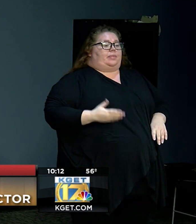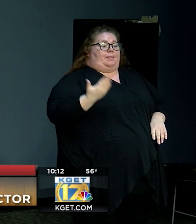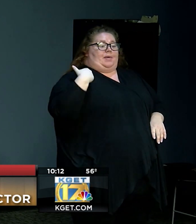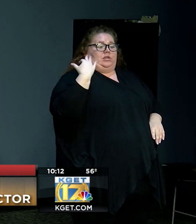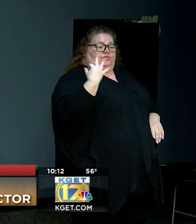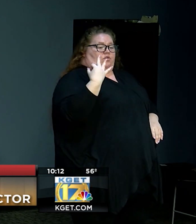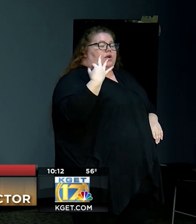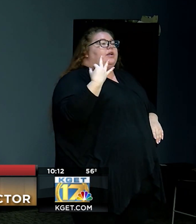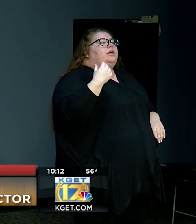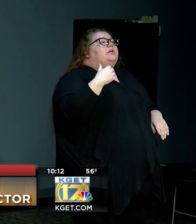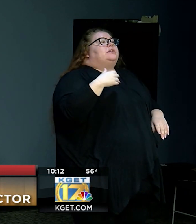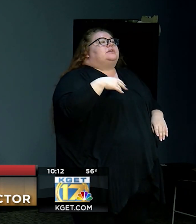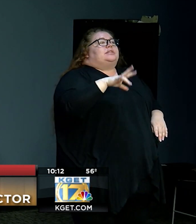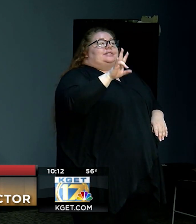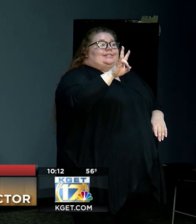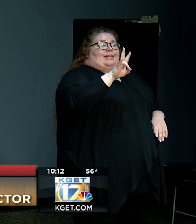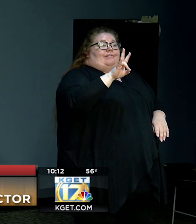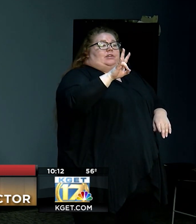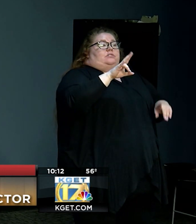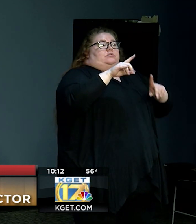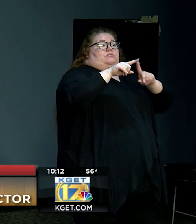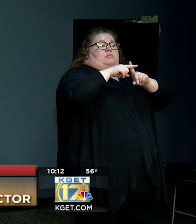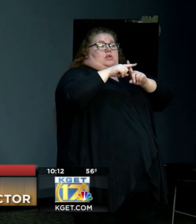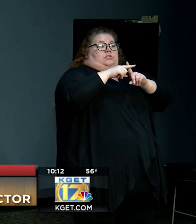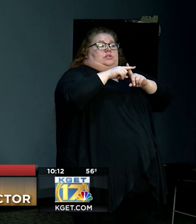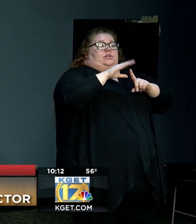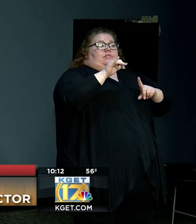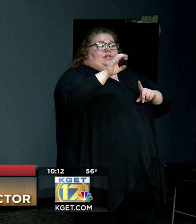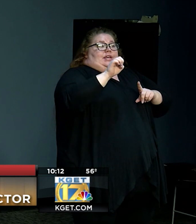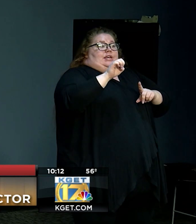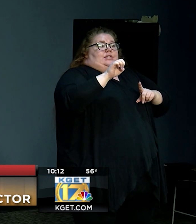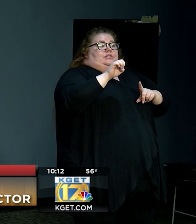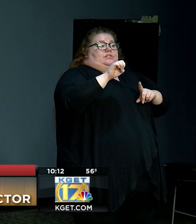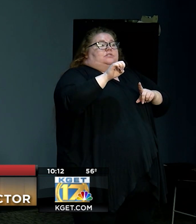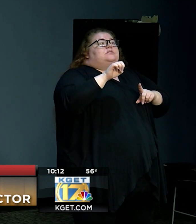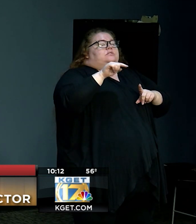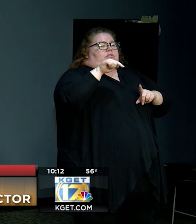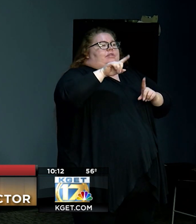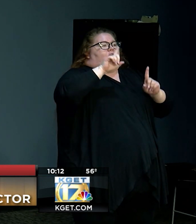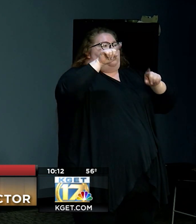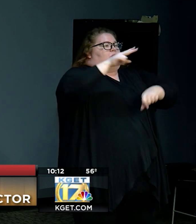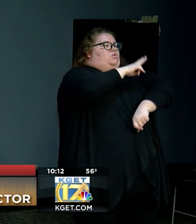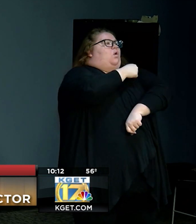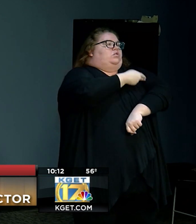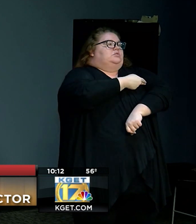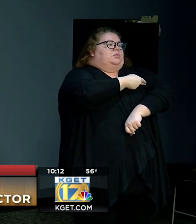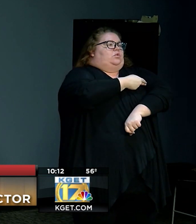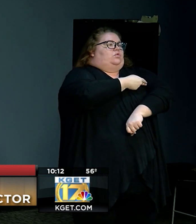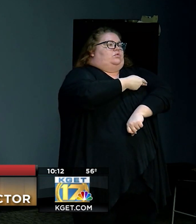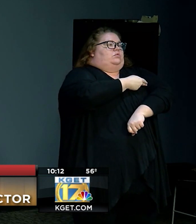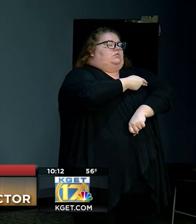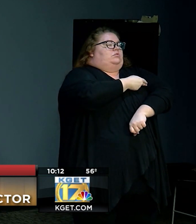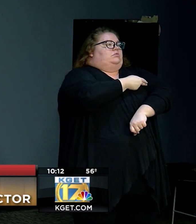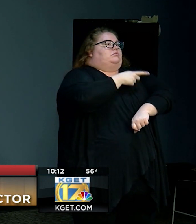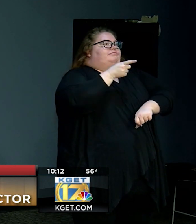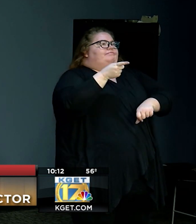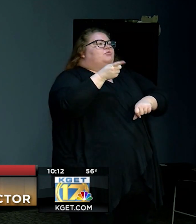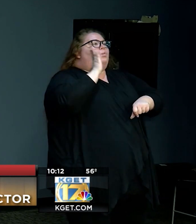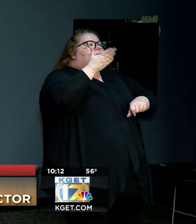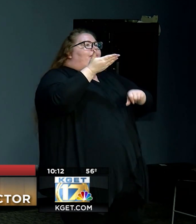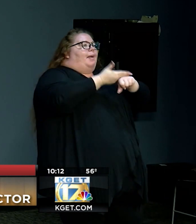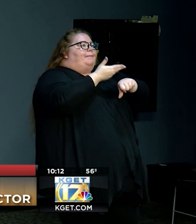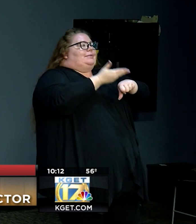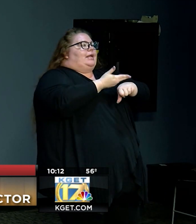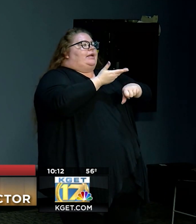of those positive cases that at some point during their illness, they were hospitalized. That number is updated every Friday.